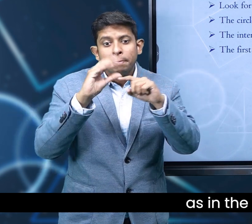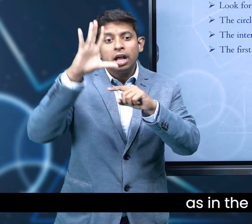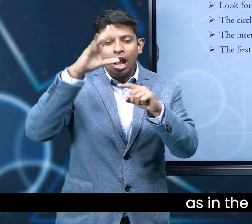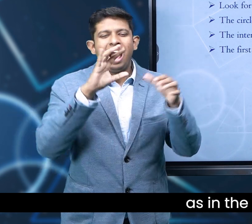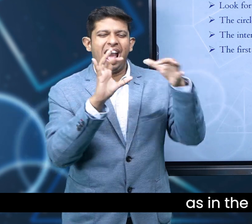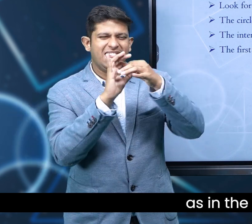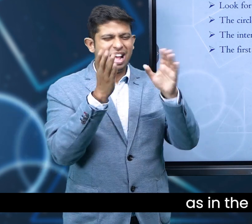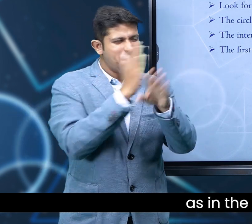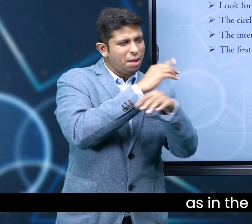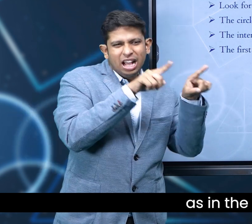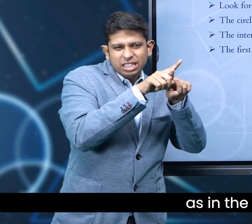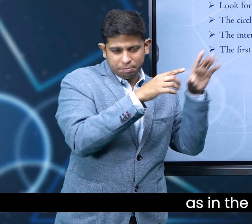example.